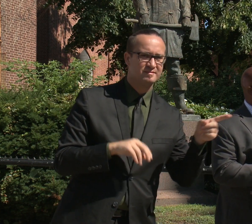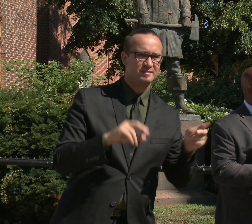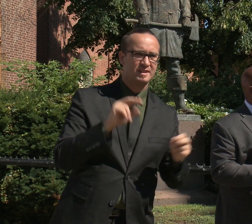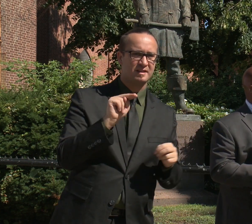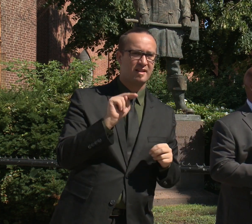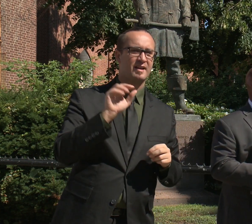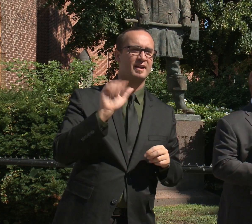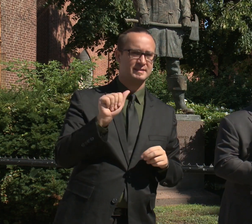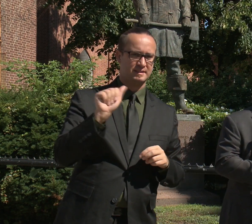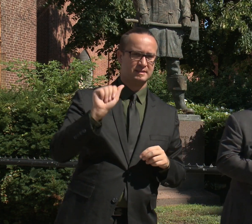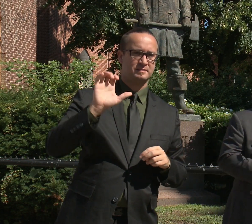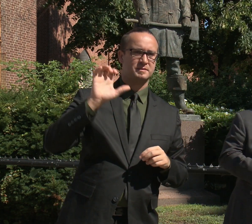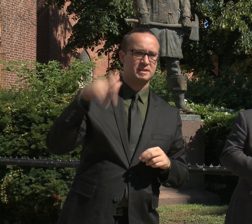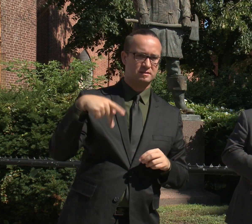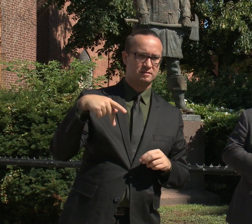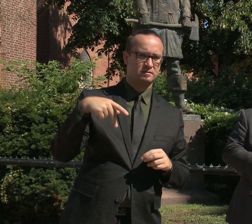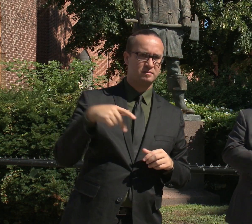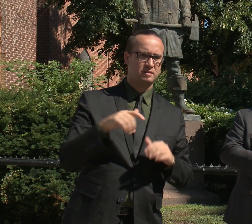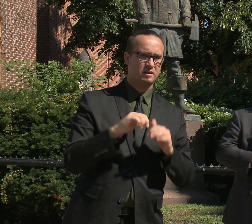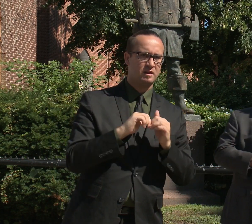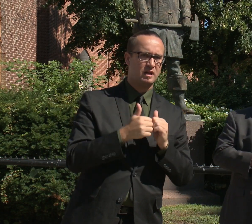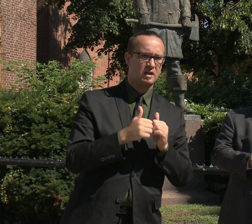That's their choice.